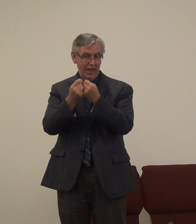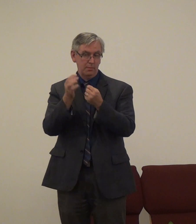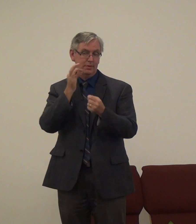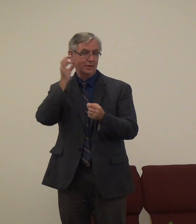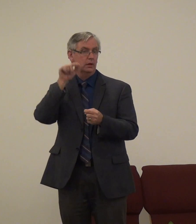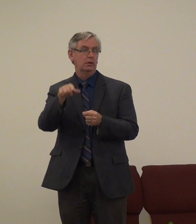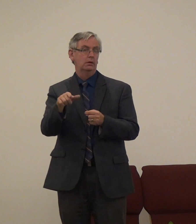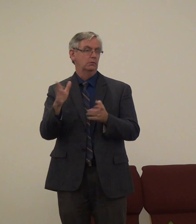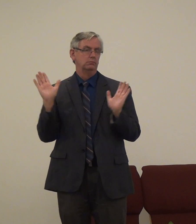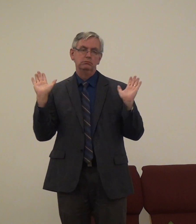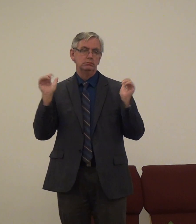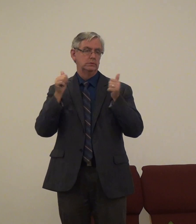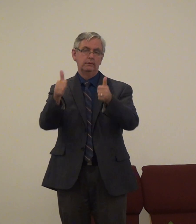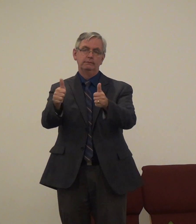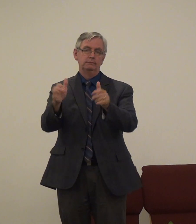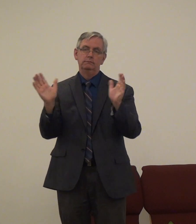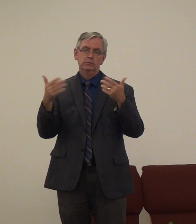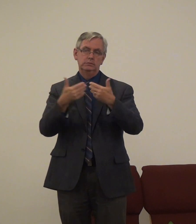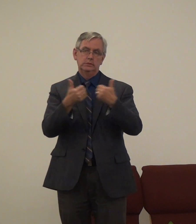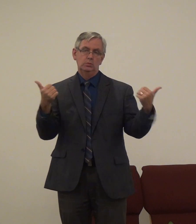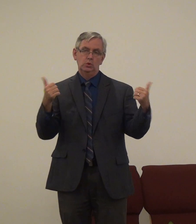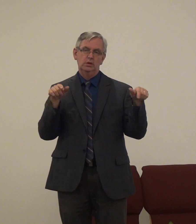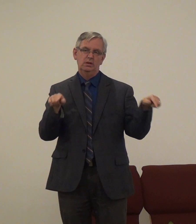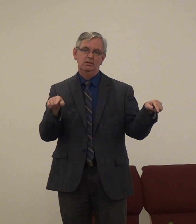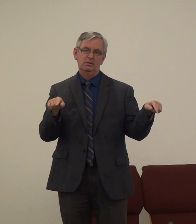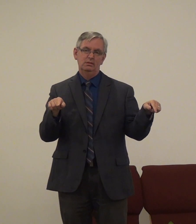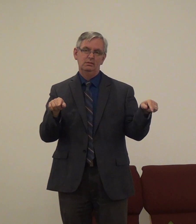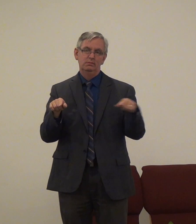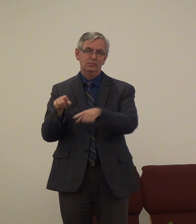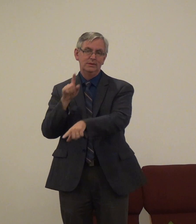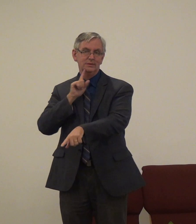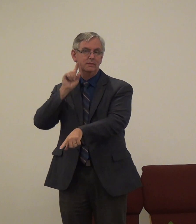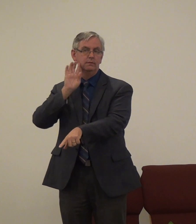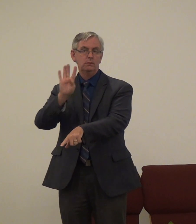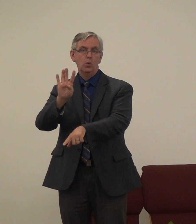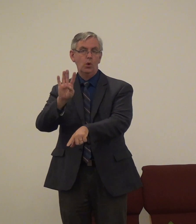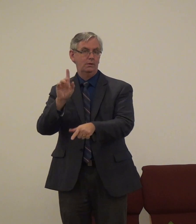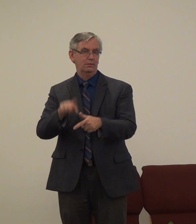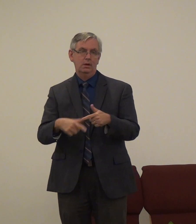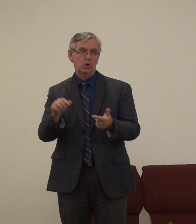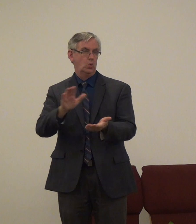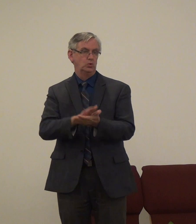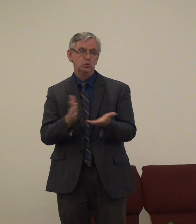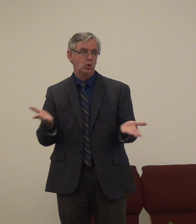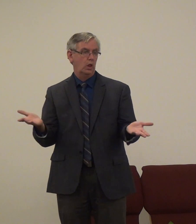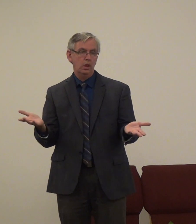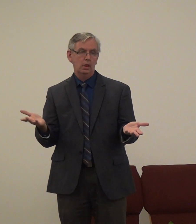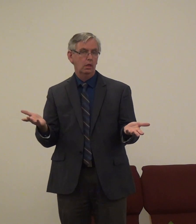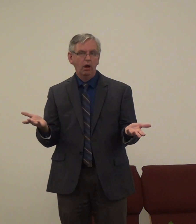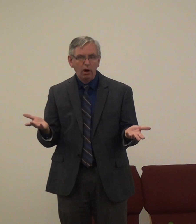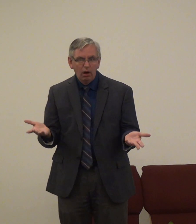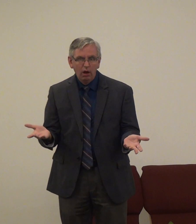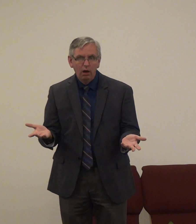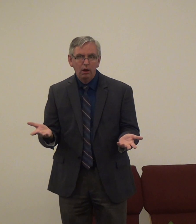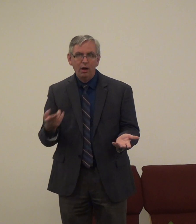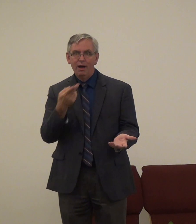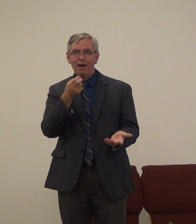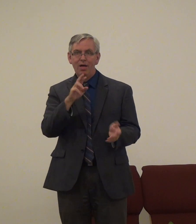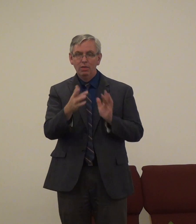on the reservation, the tribal peoples, they are not included in those schools. And so this 4-year-old little deaf boy can't go to